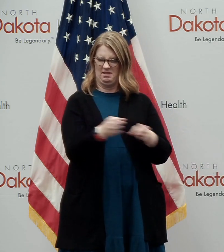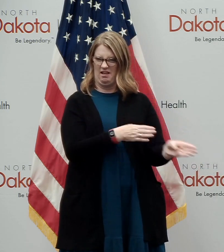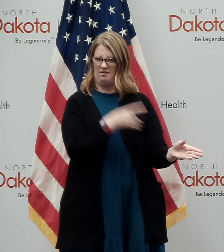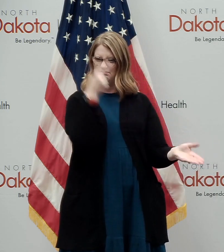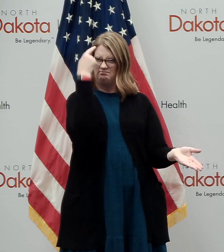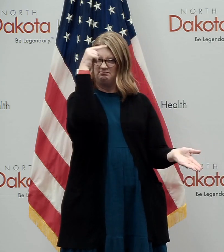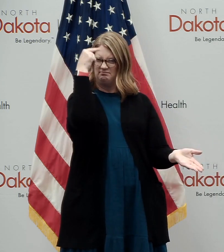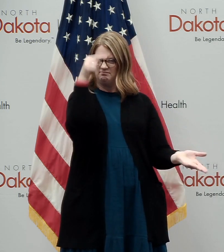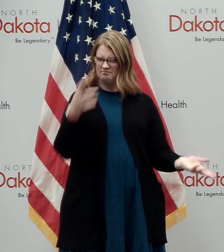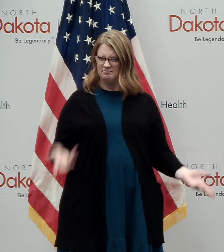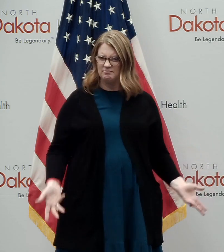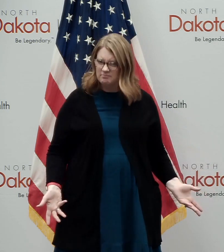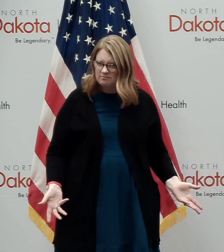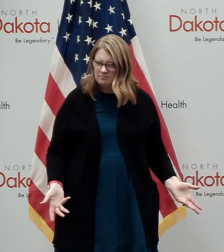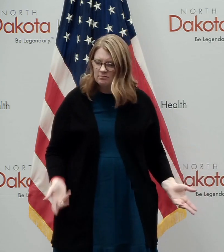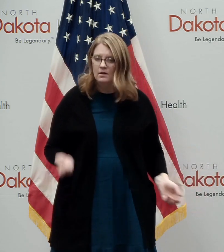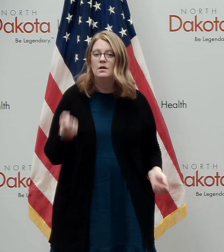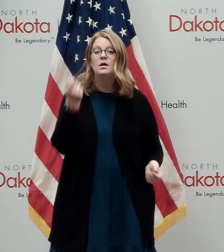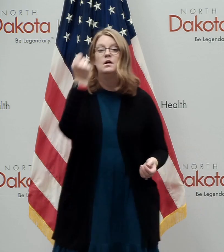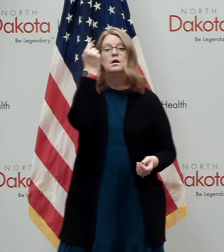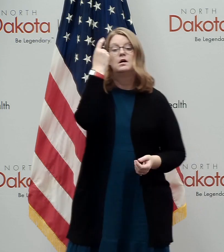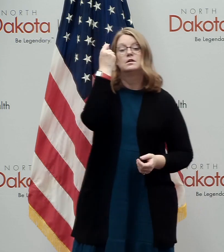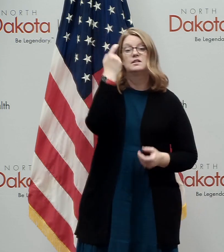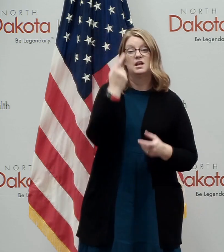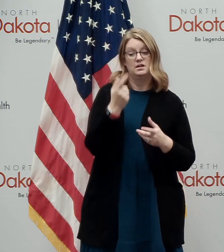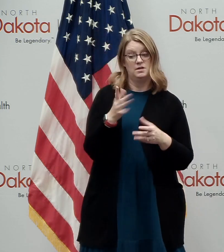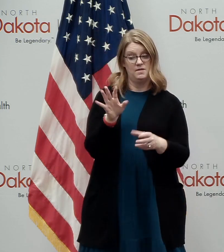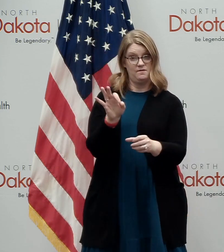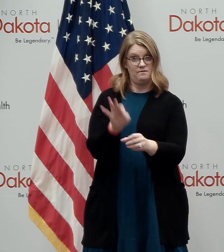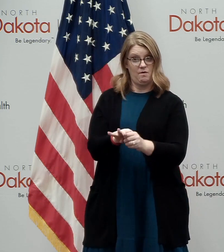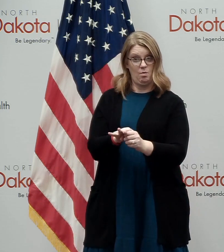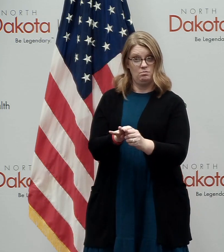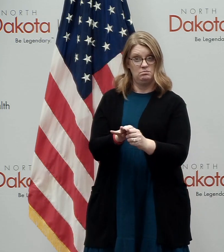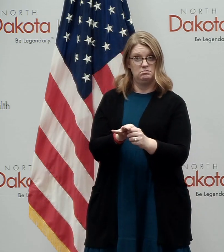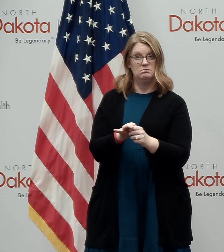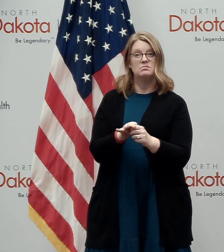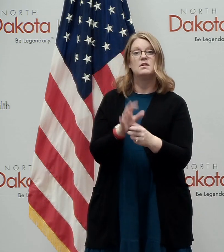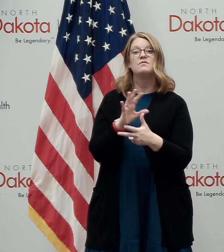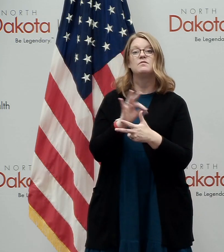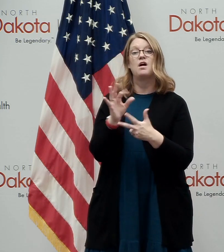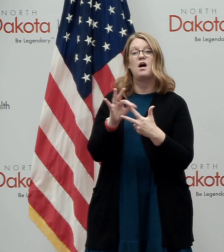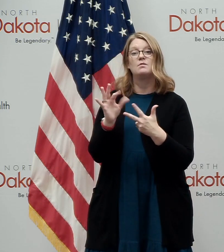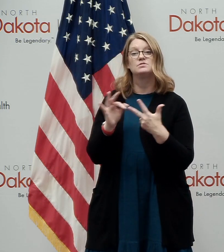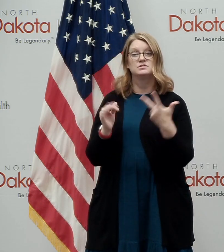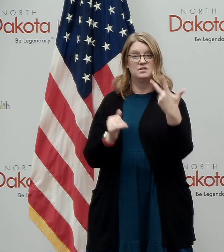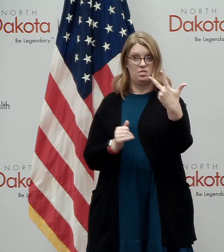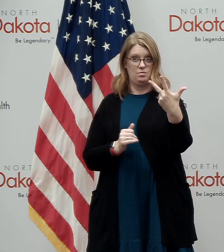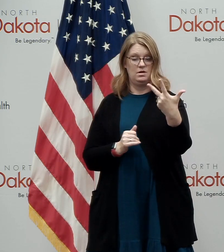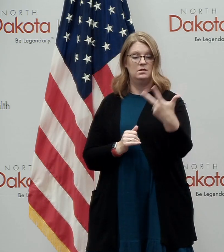because you have three different options in terms of how you can vote. You can have vote by mail,